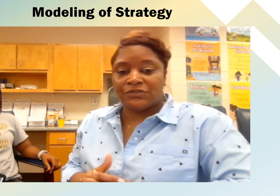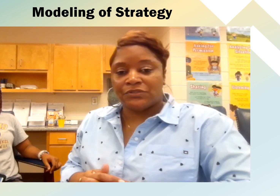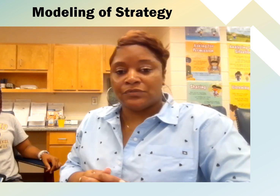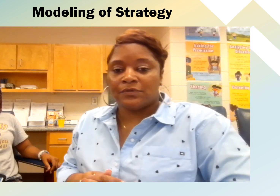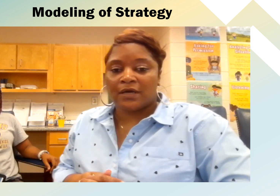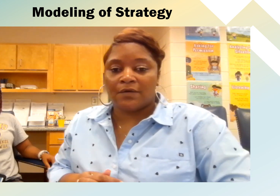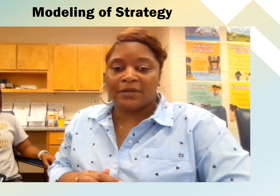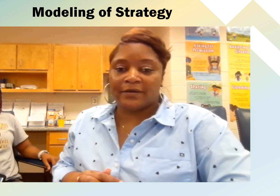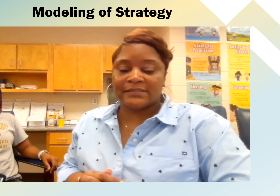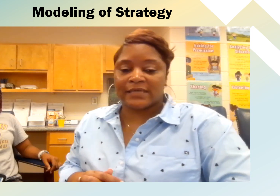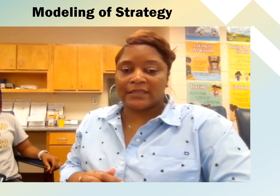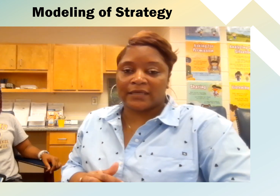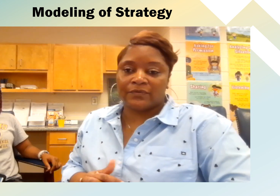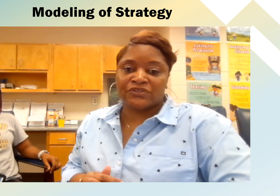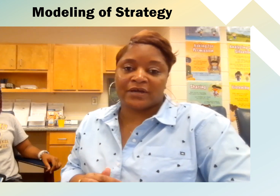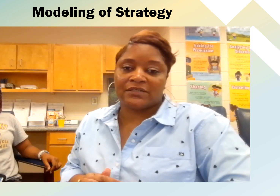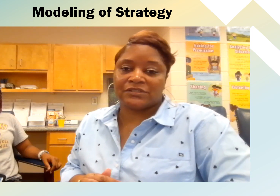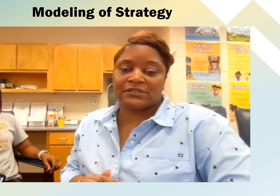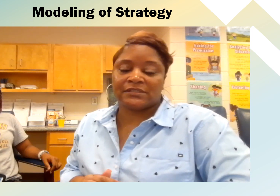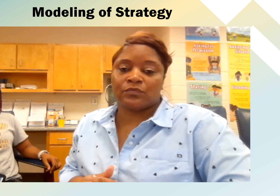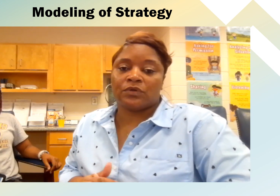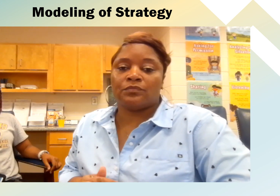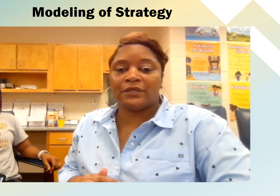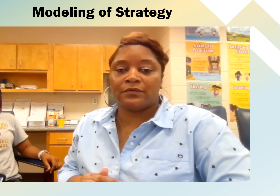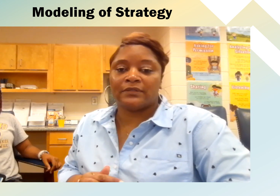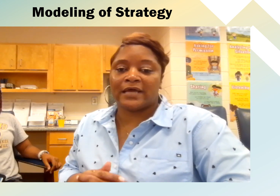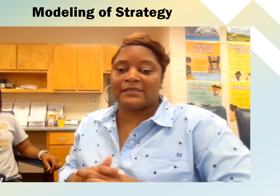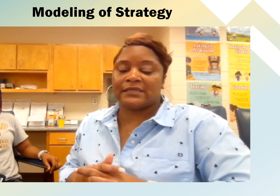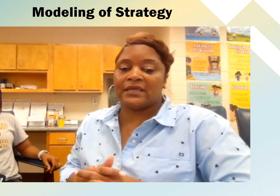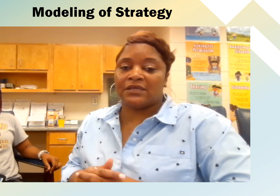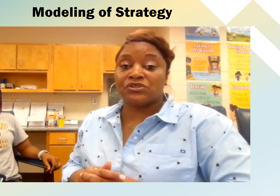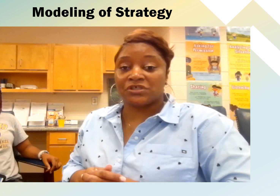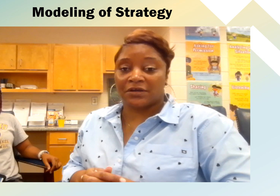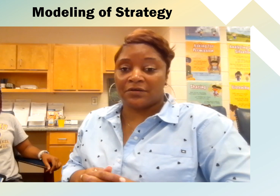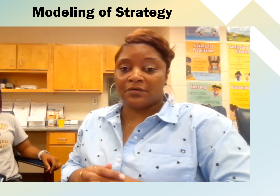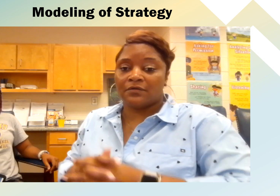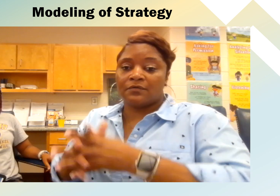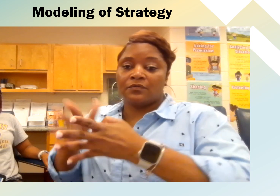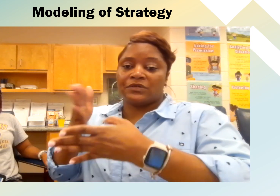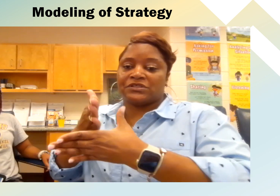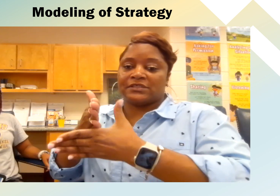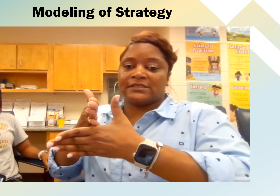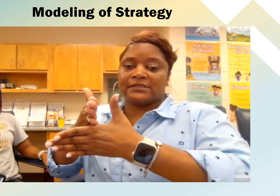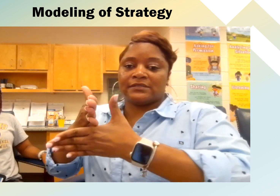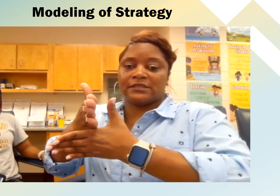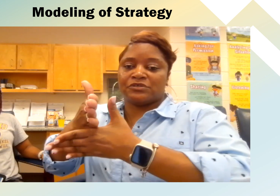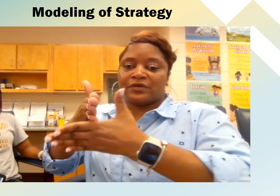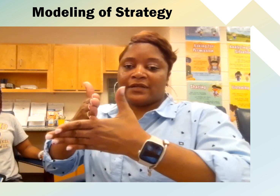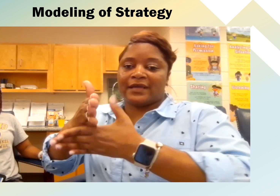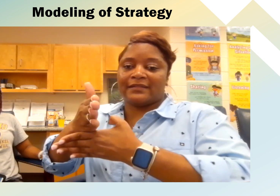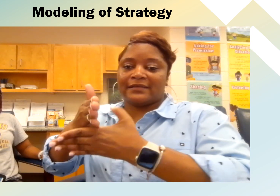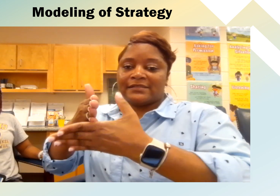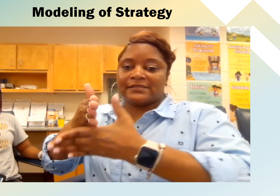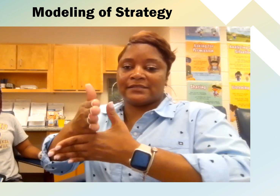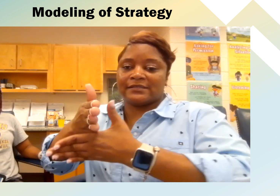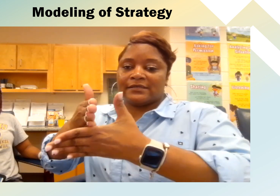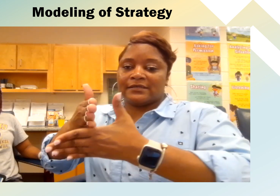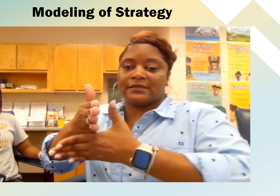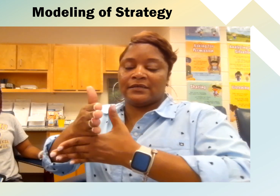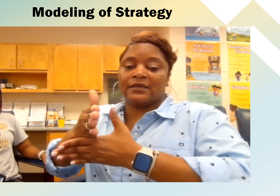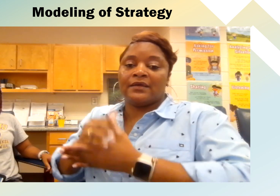The two American Sign Language strategies that we will be utilizing is share, which is demonstrated like